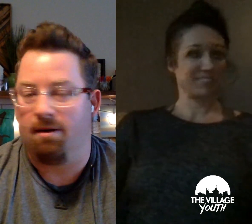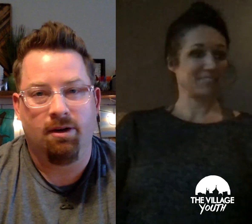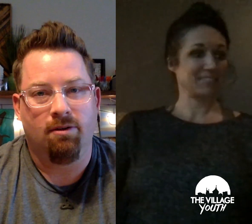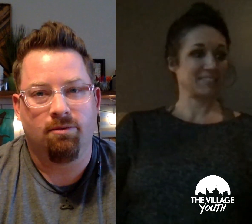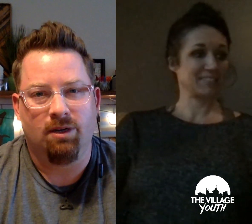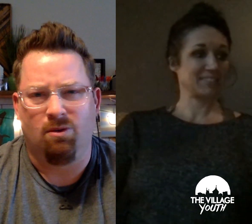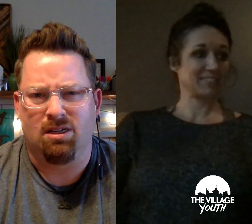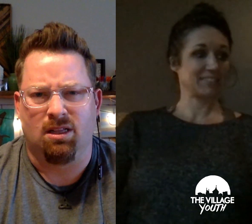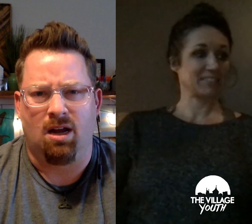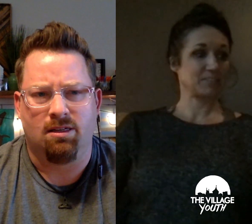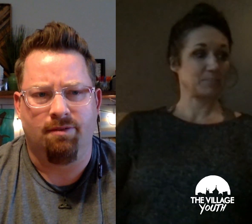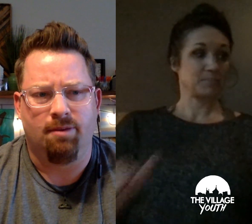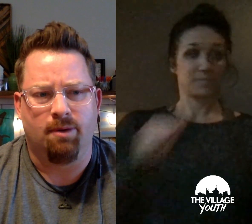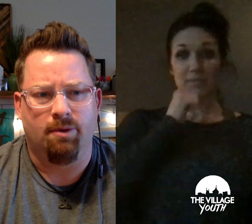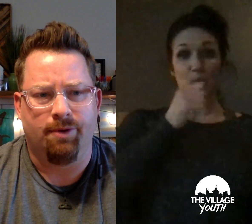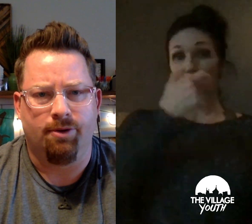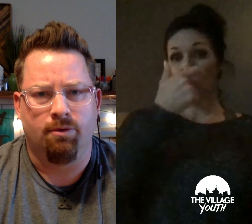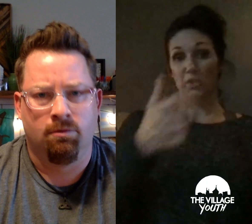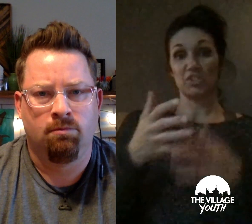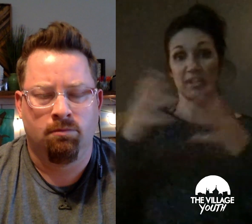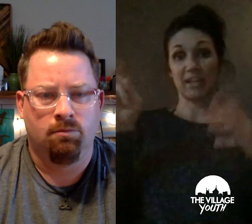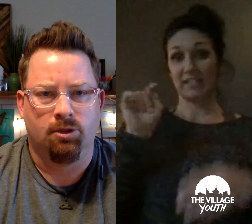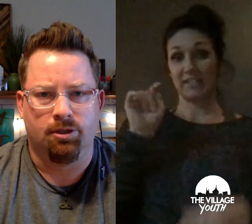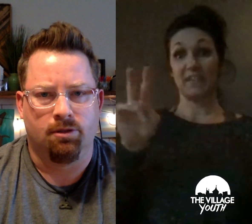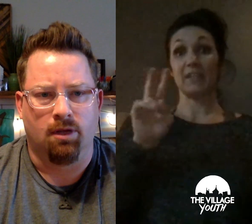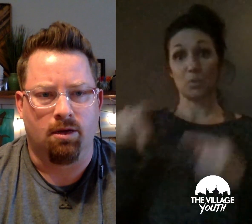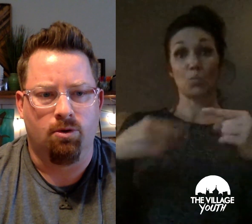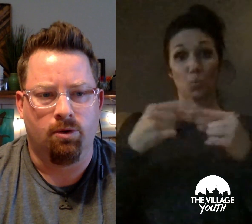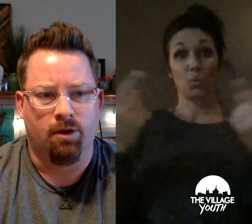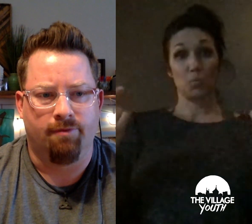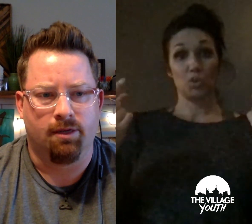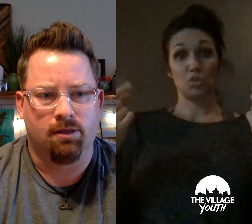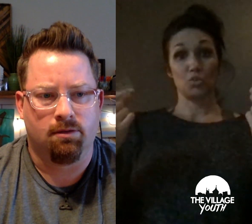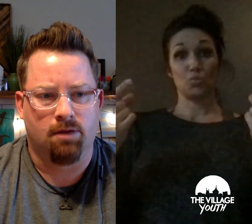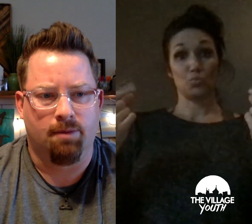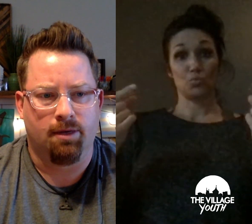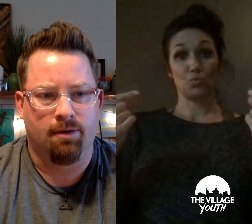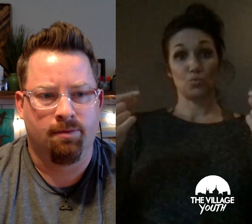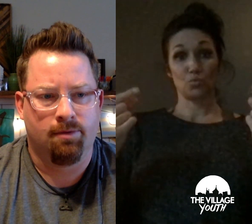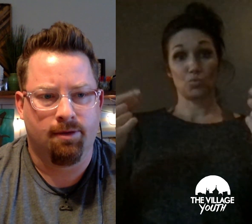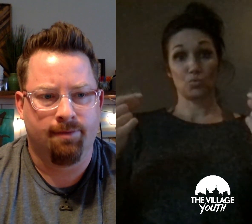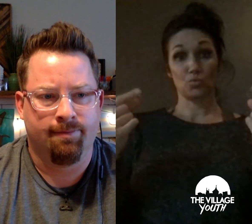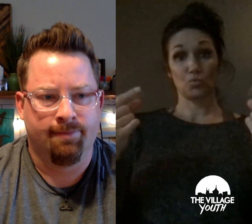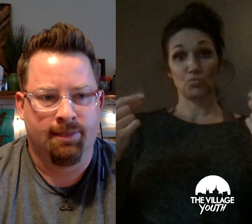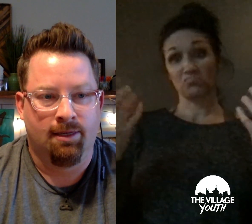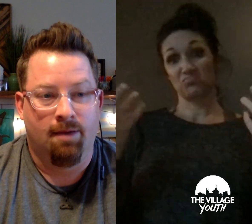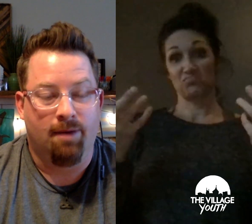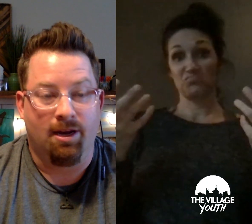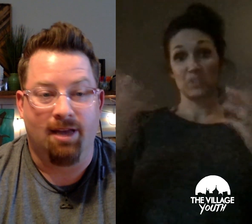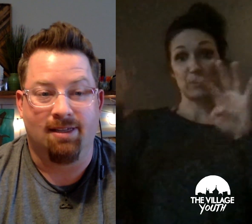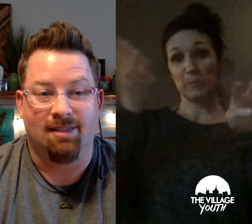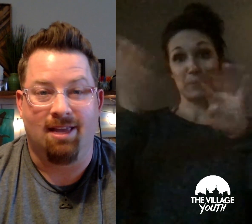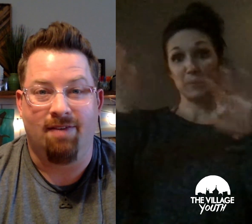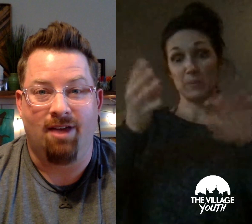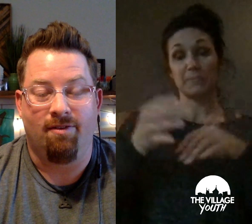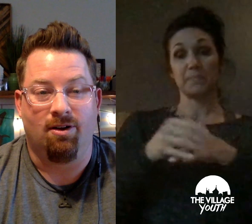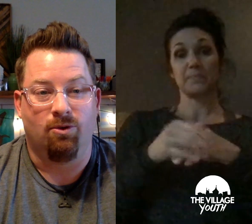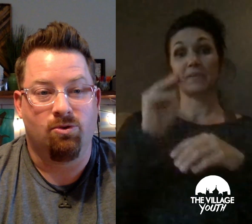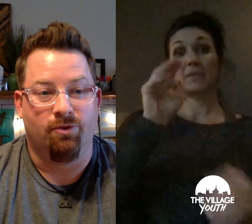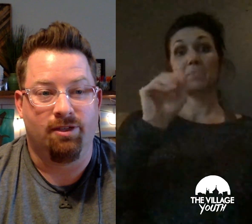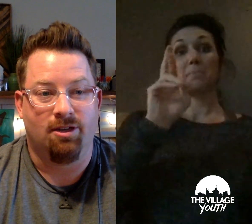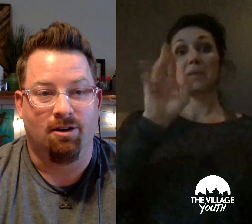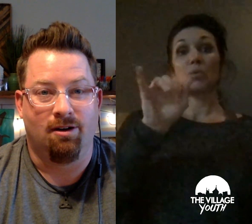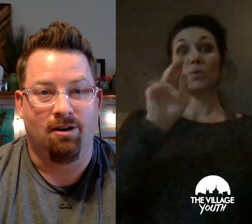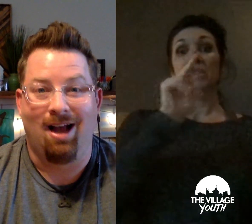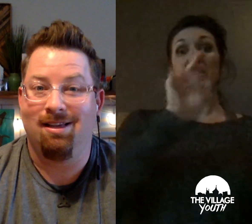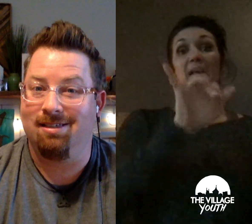have we don't watch a lot of TV, but when we do, we just like Hulu, Netflix type idea. So Mary Kay says they even have an old